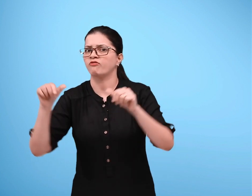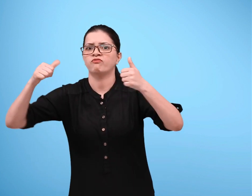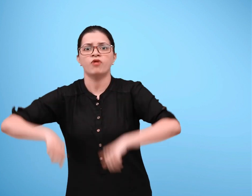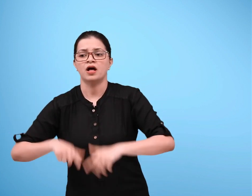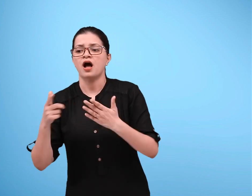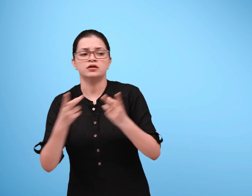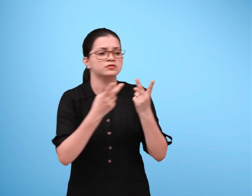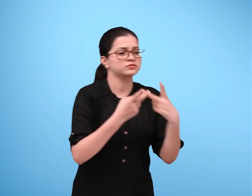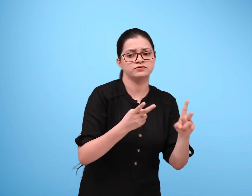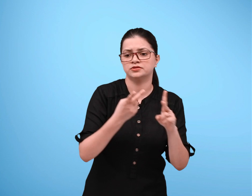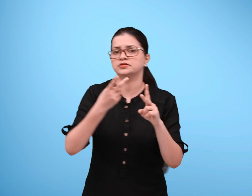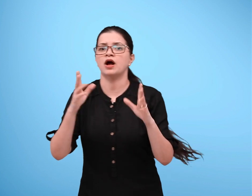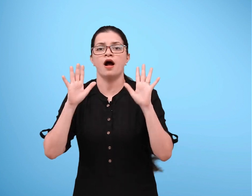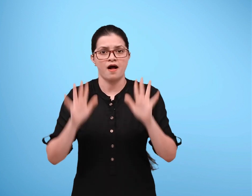Which are at rest?